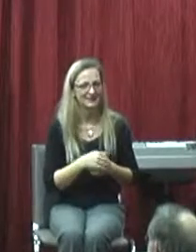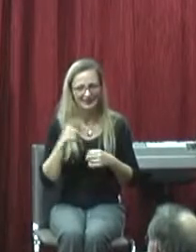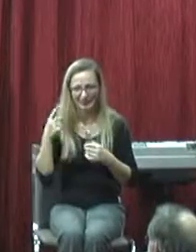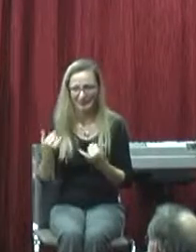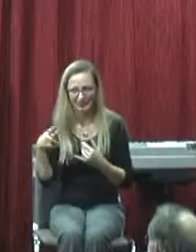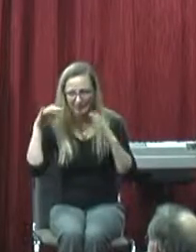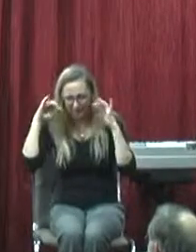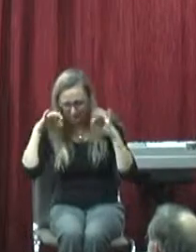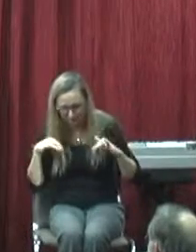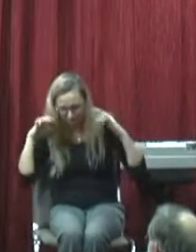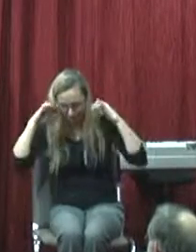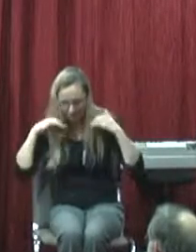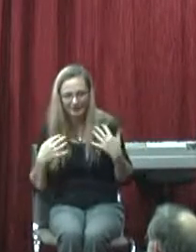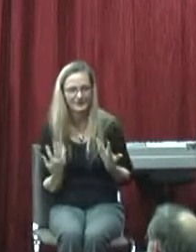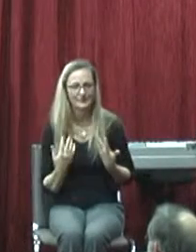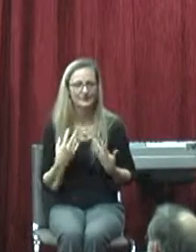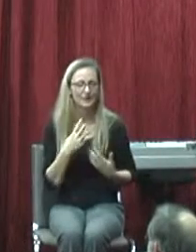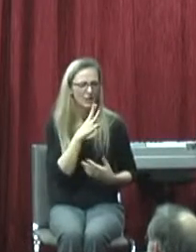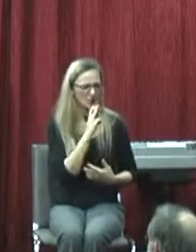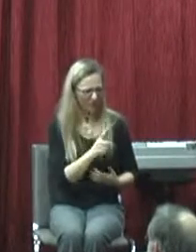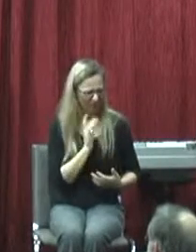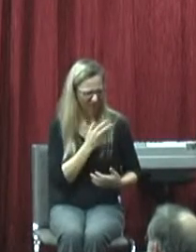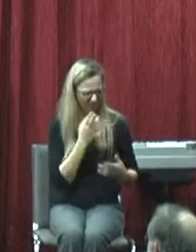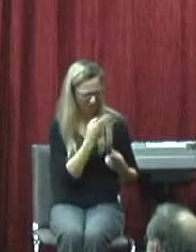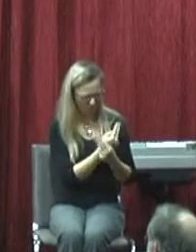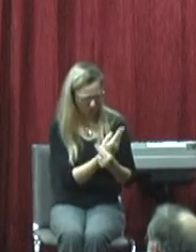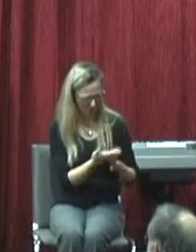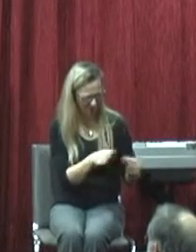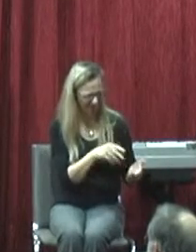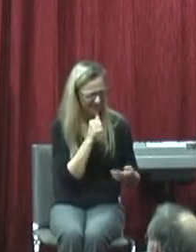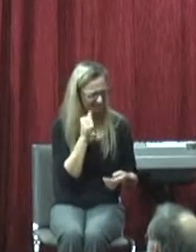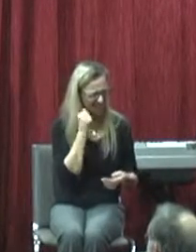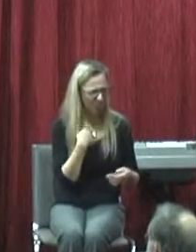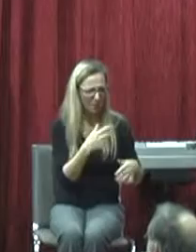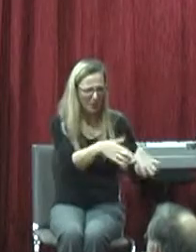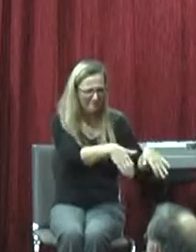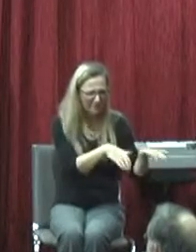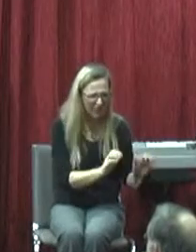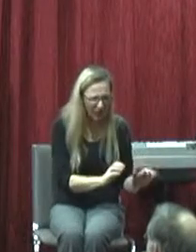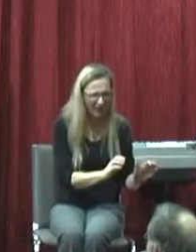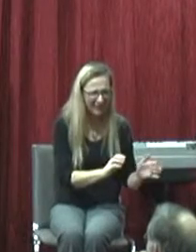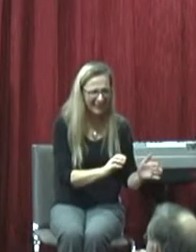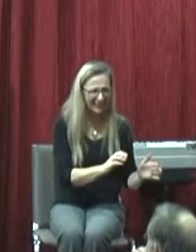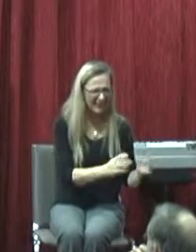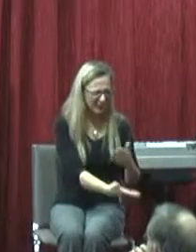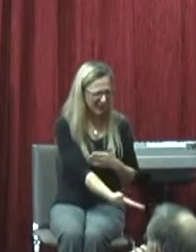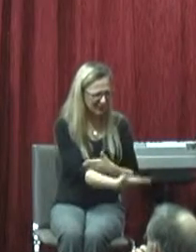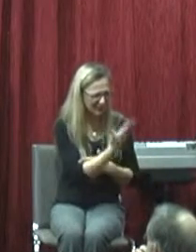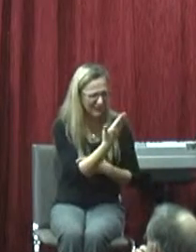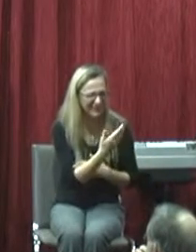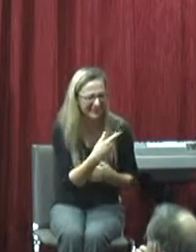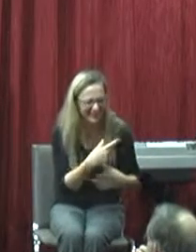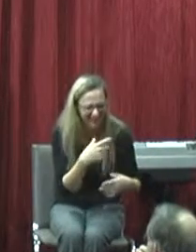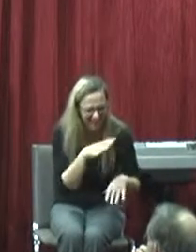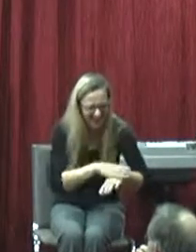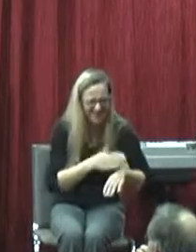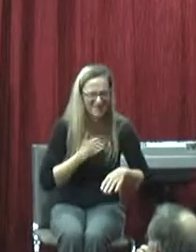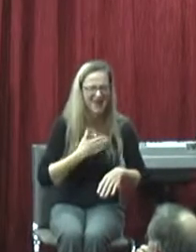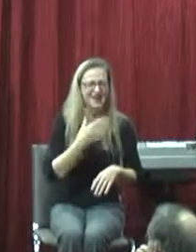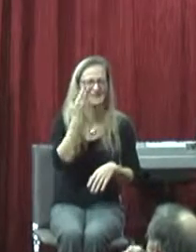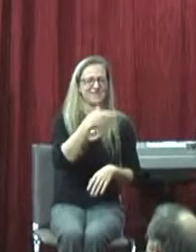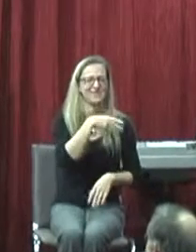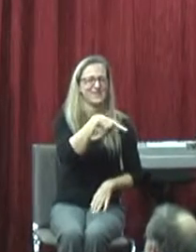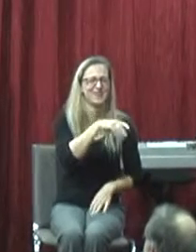now. Well, our rabbit died yesterday, and we buried him. And this morning, he was lying on my front porch.